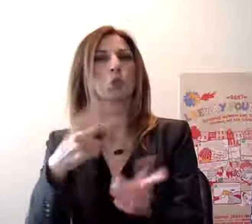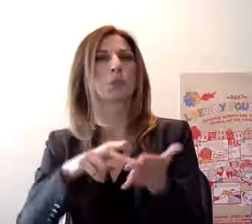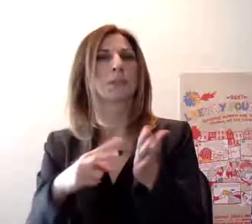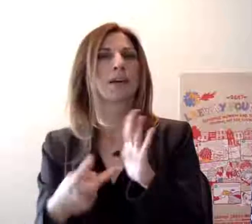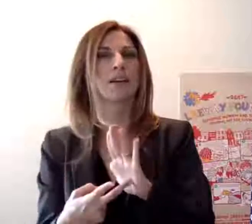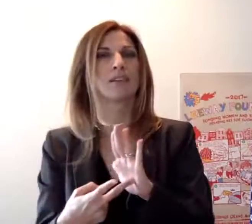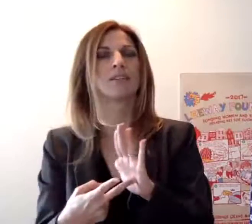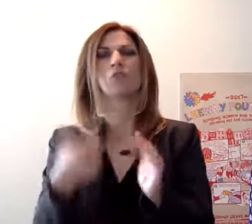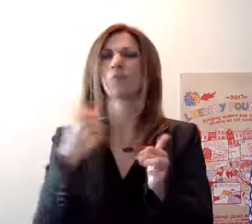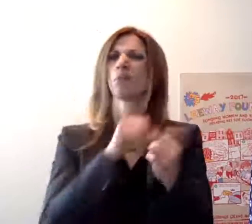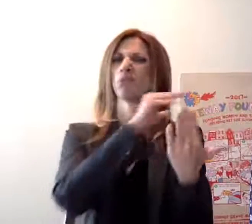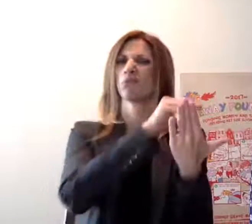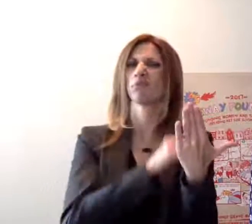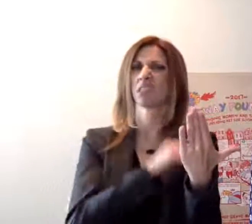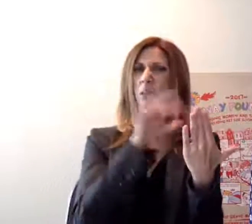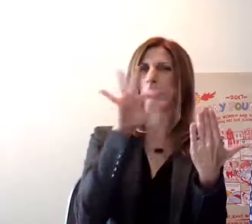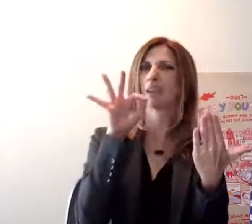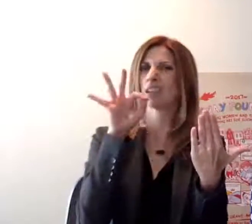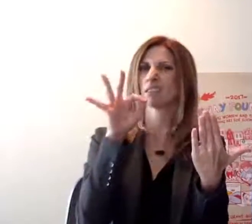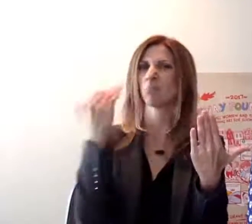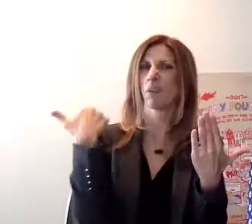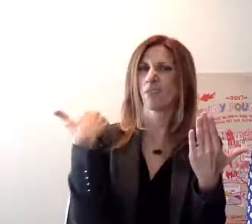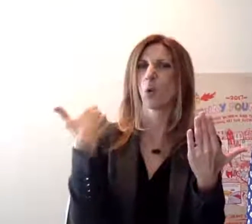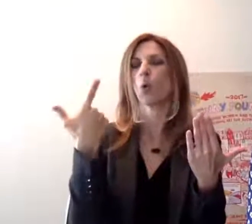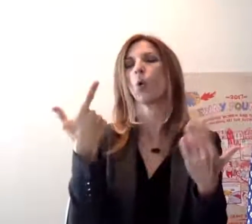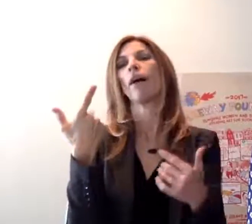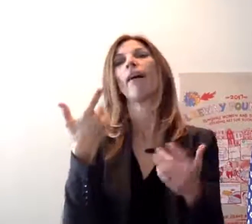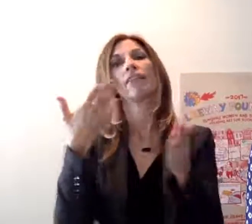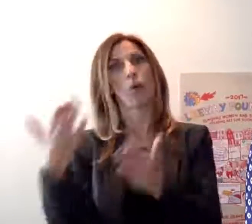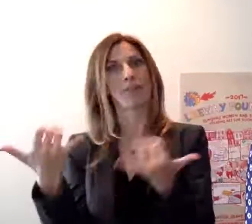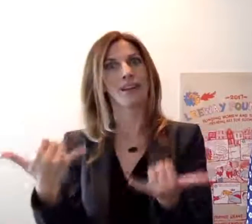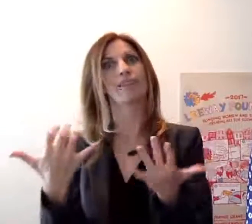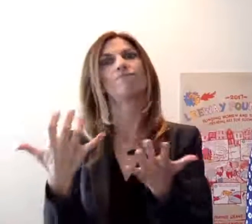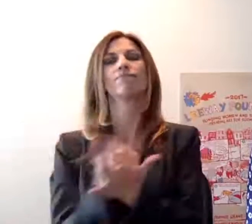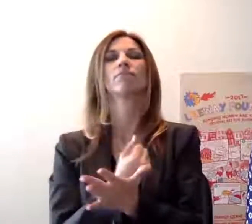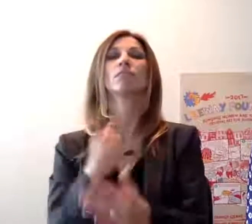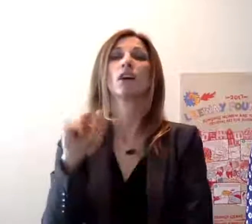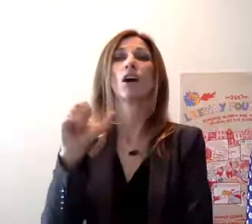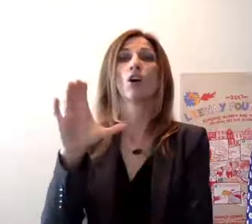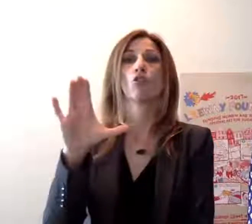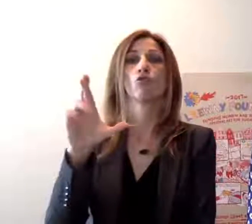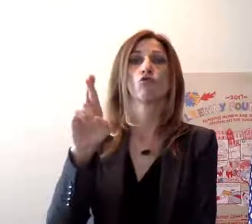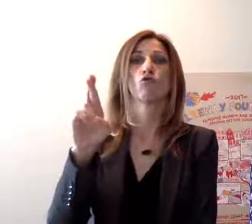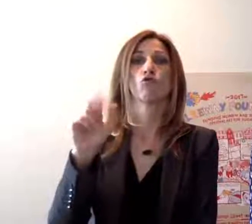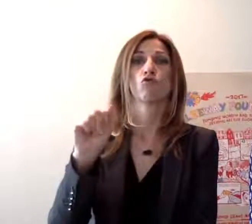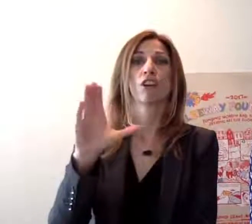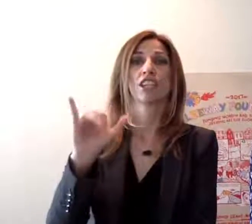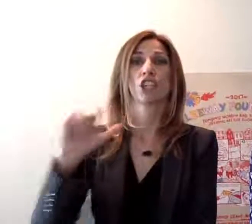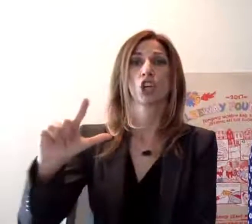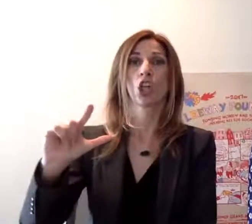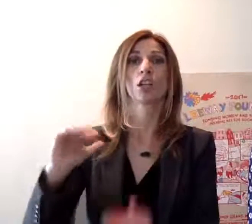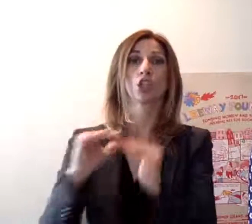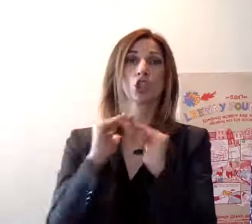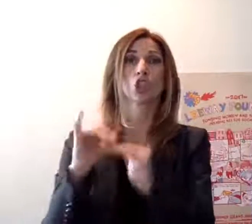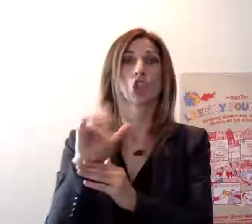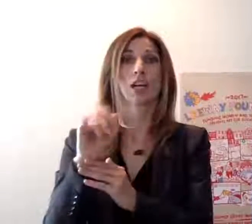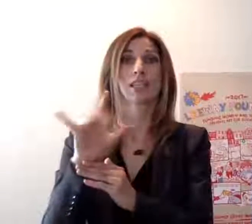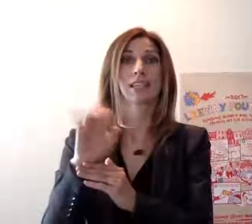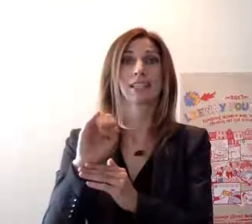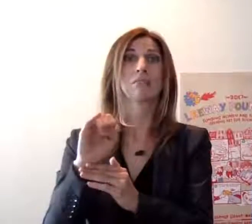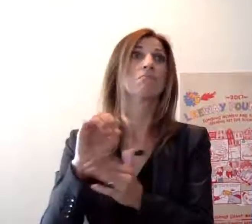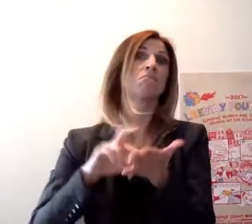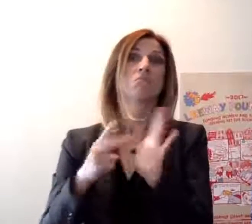asked to pick from. So this is where you would say, if you pick racial justice, to me, racial justice means X,